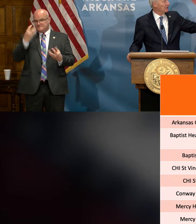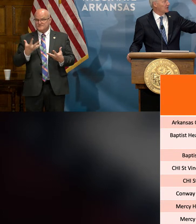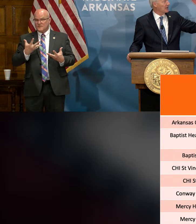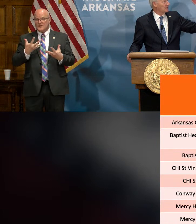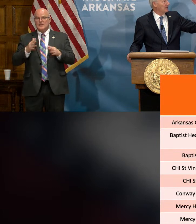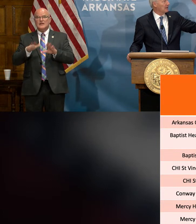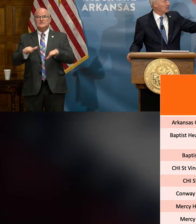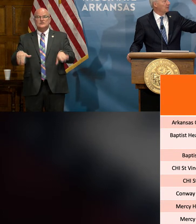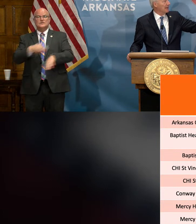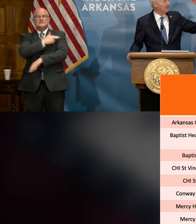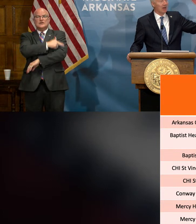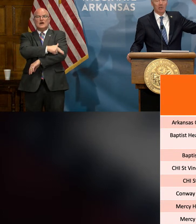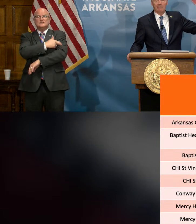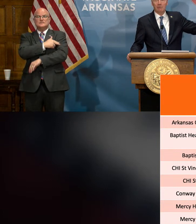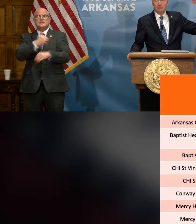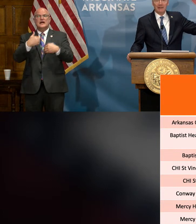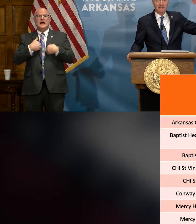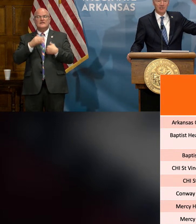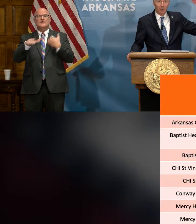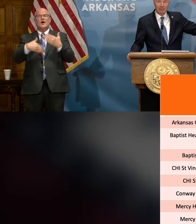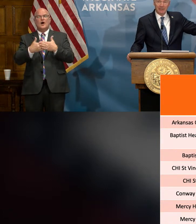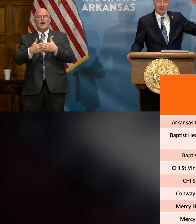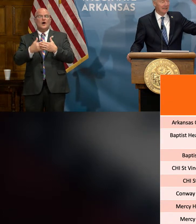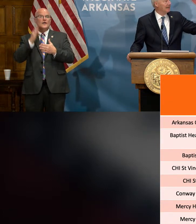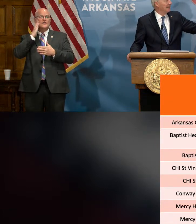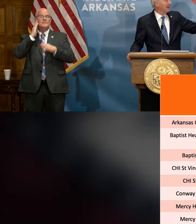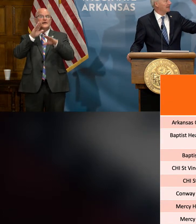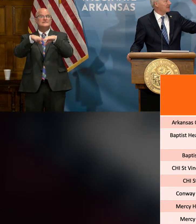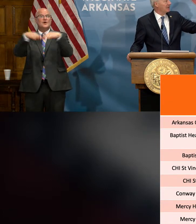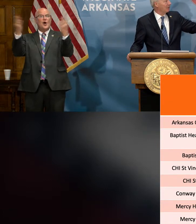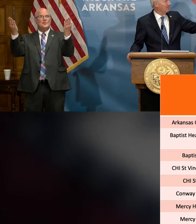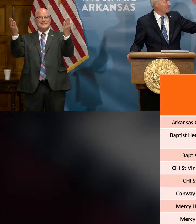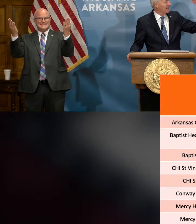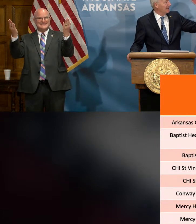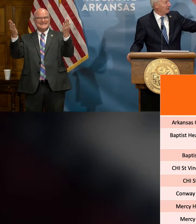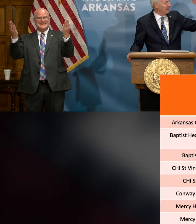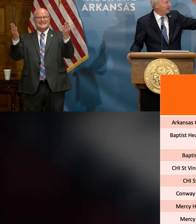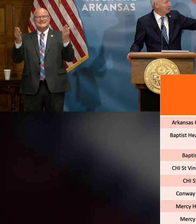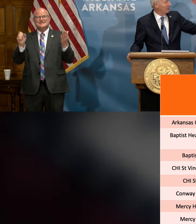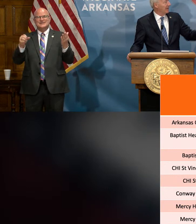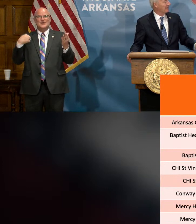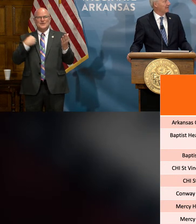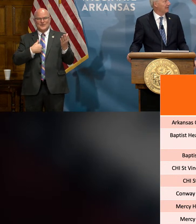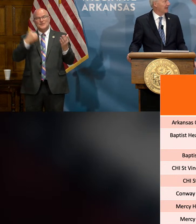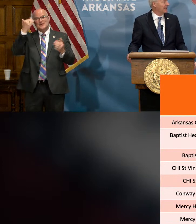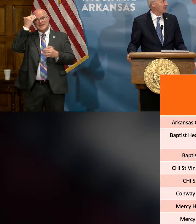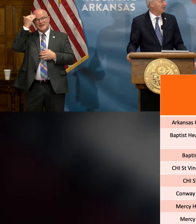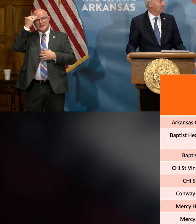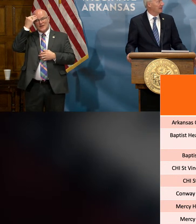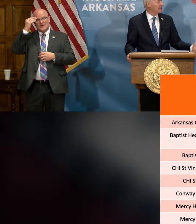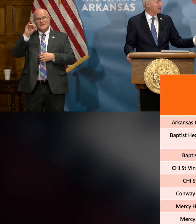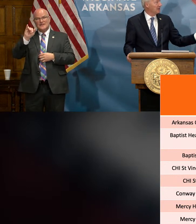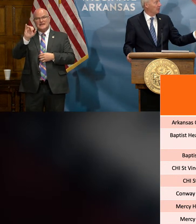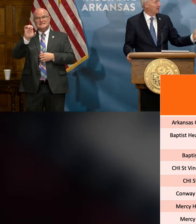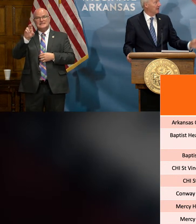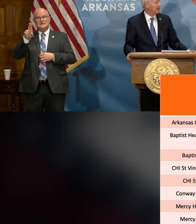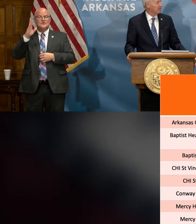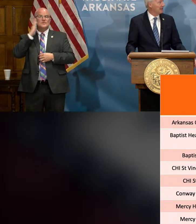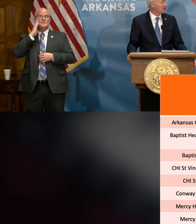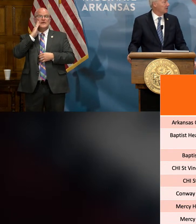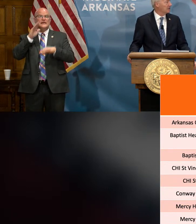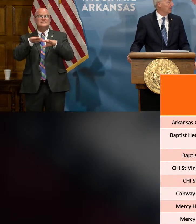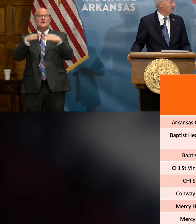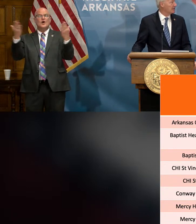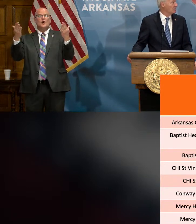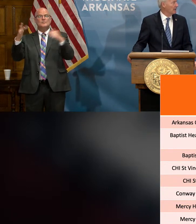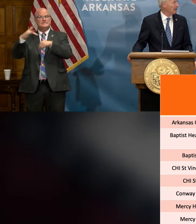that Children's Hospital do have all of those beds open. And so we know that the ICU beds have been open and